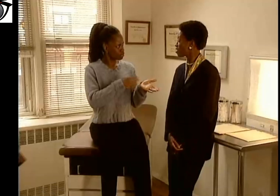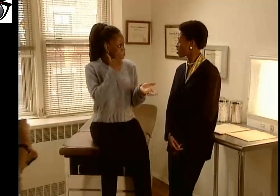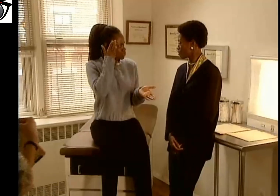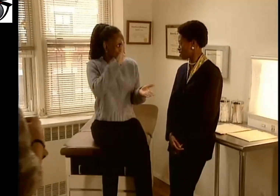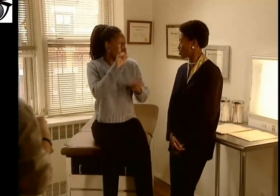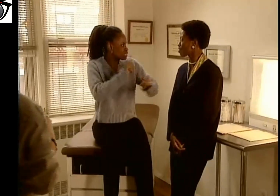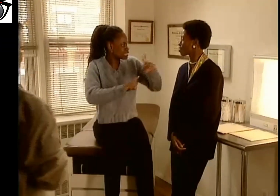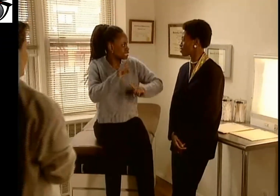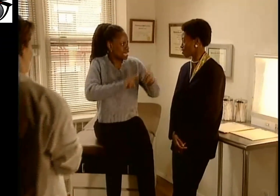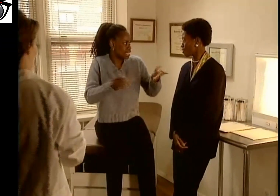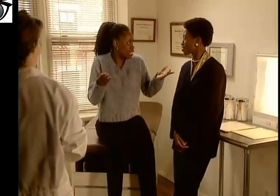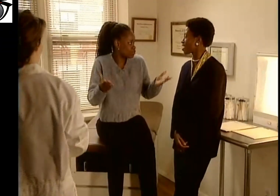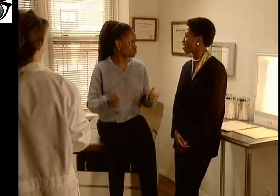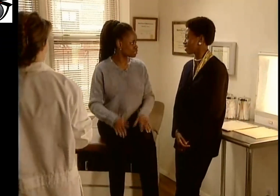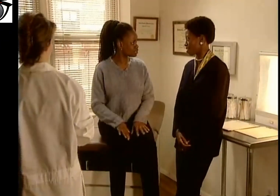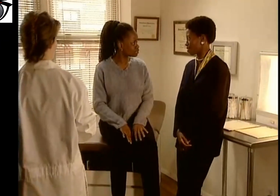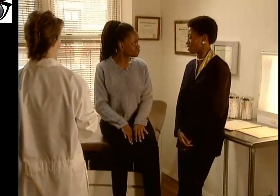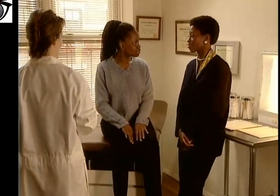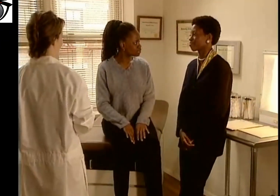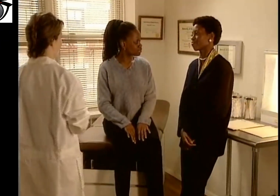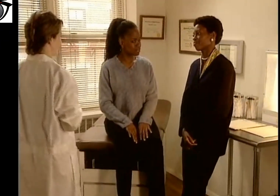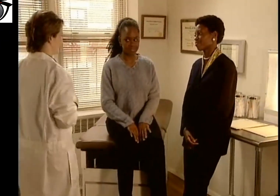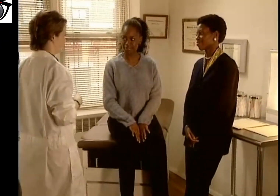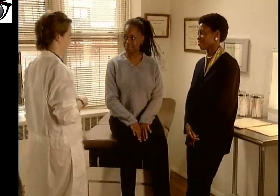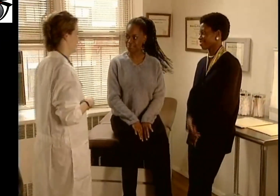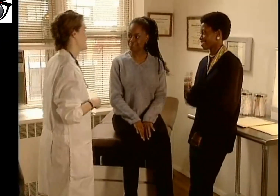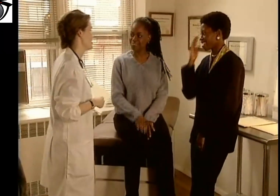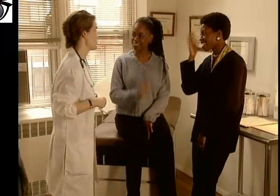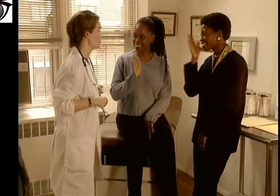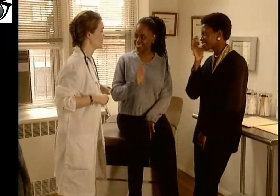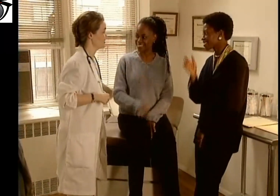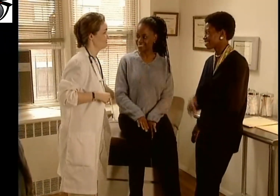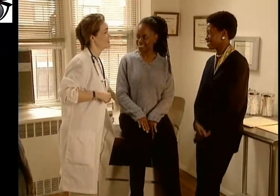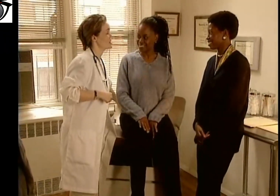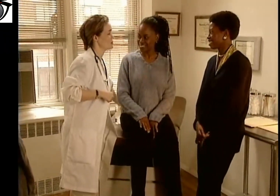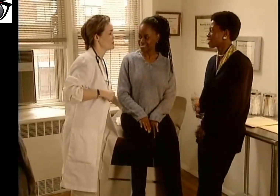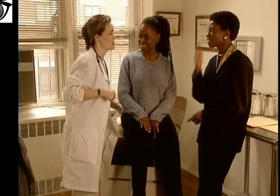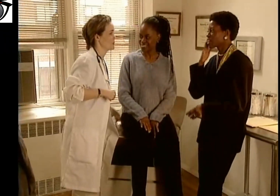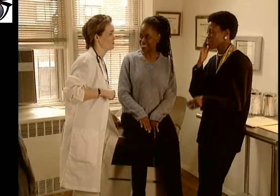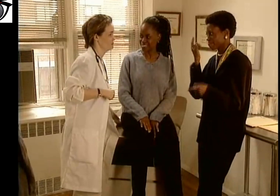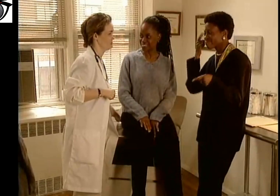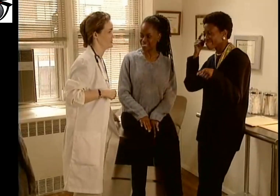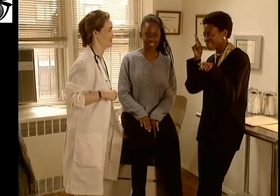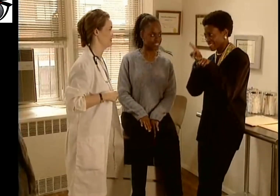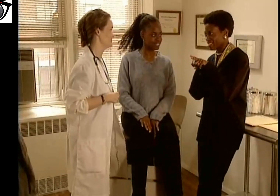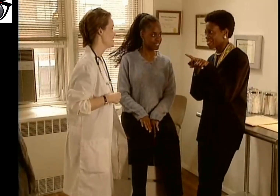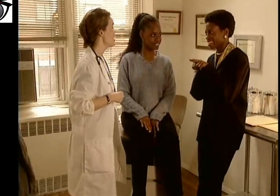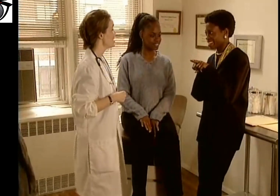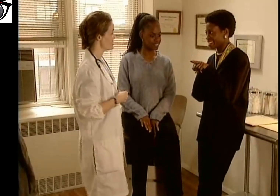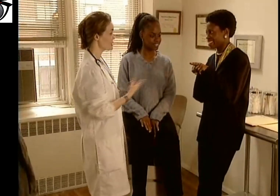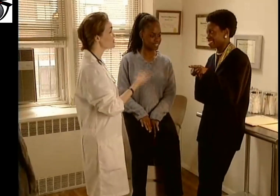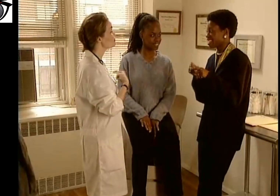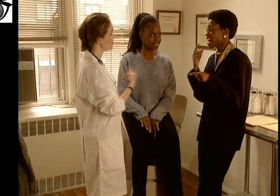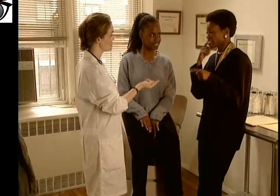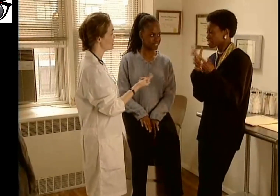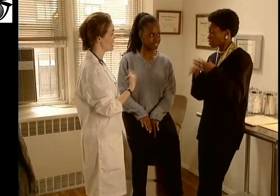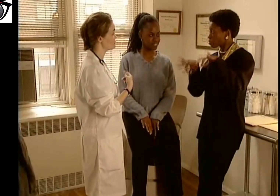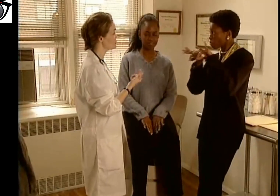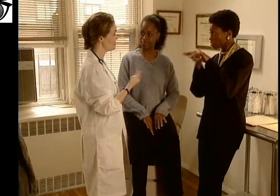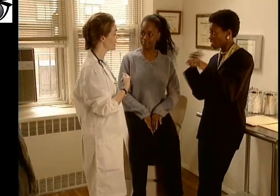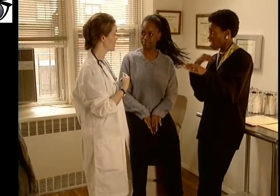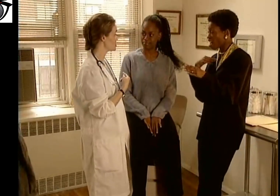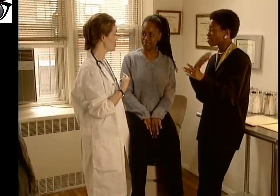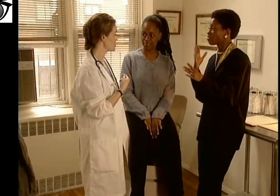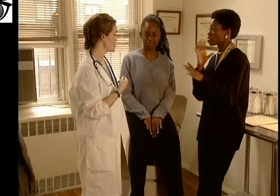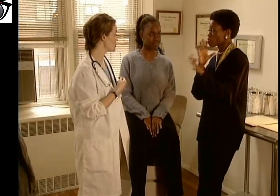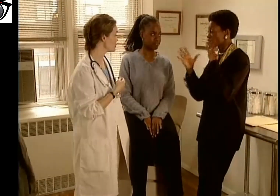It's too bad doctors and nurses don't know sign language. Hi. You know what? I agree with you. I think it's important to